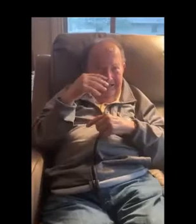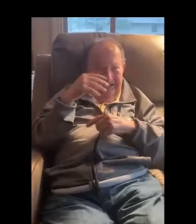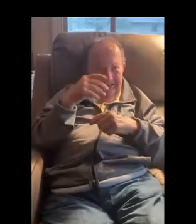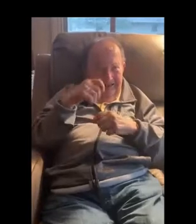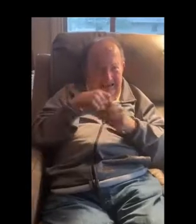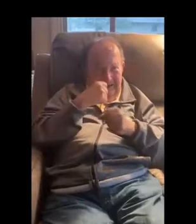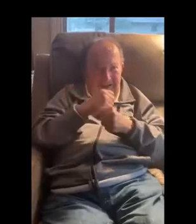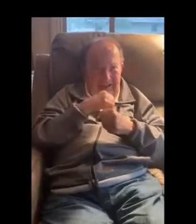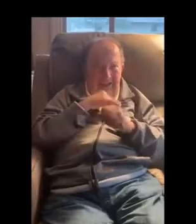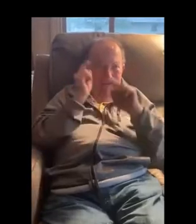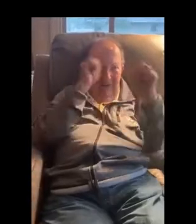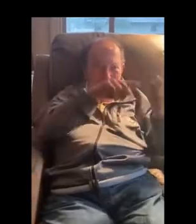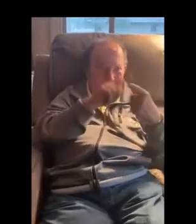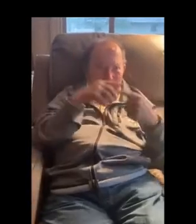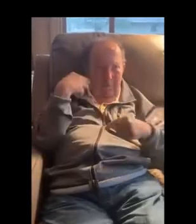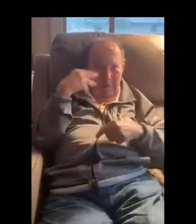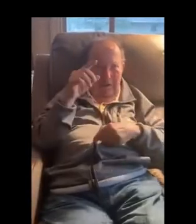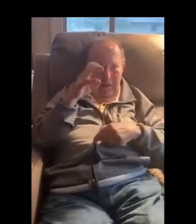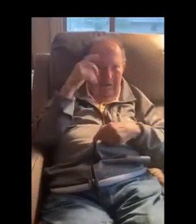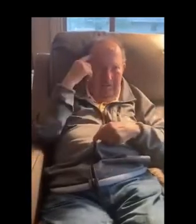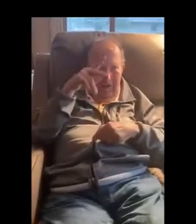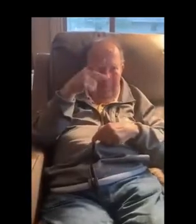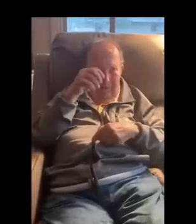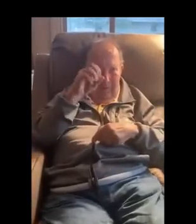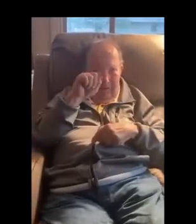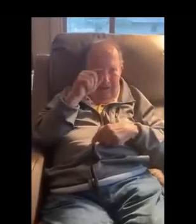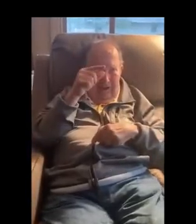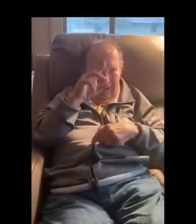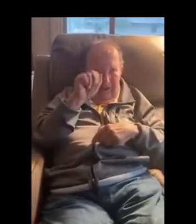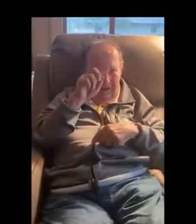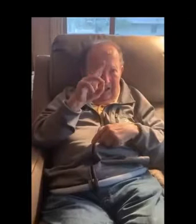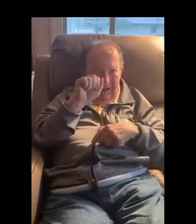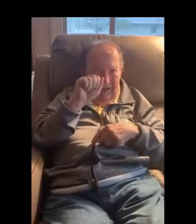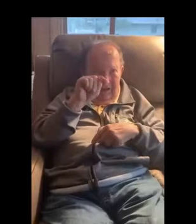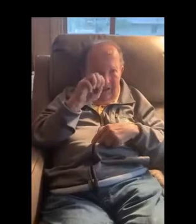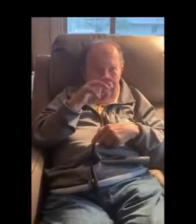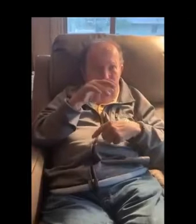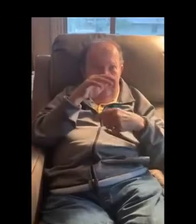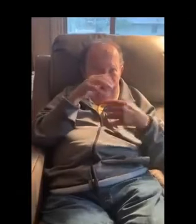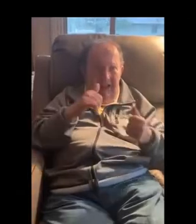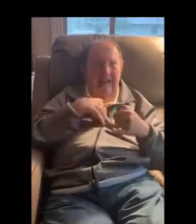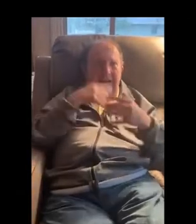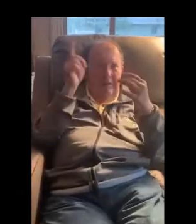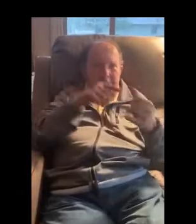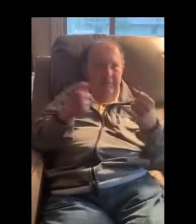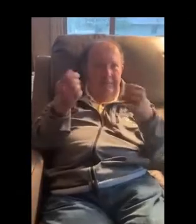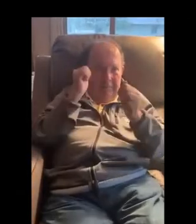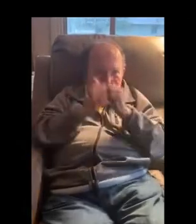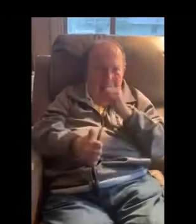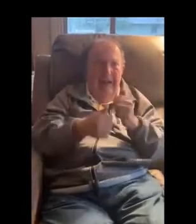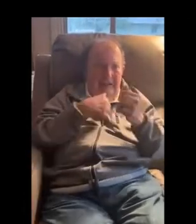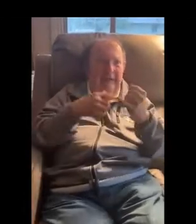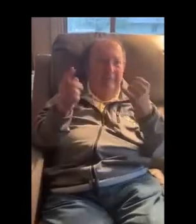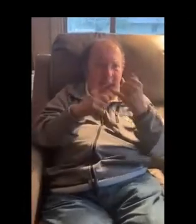And then the last year I went to Washington for a postgraduate.